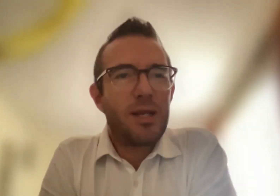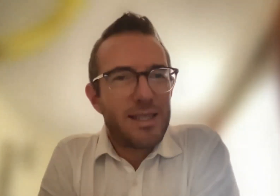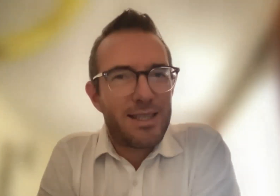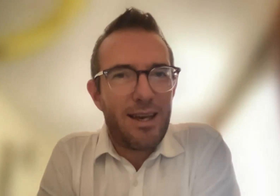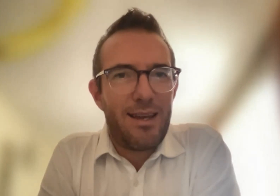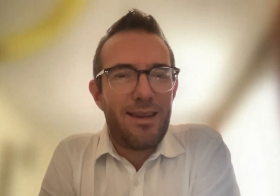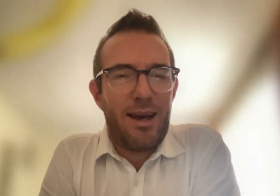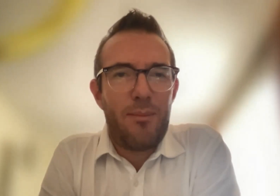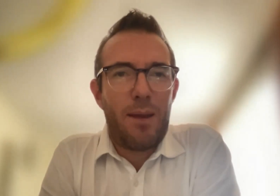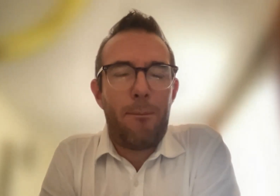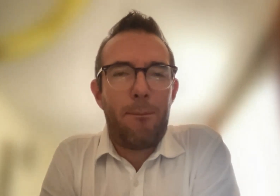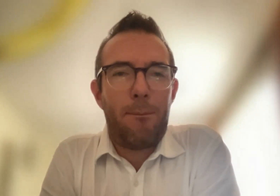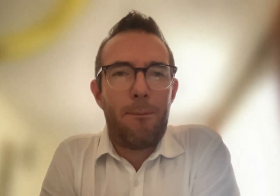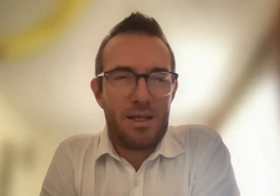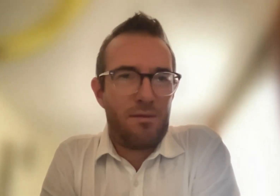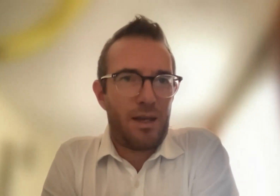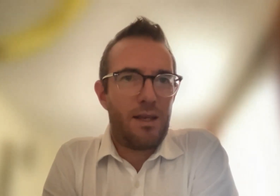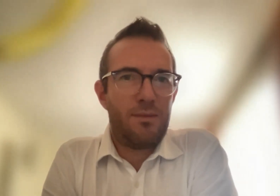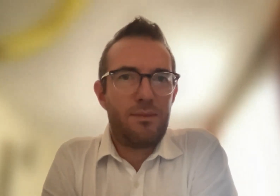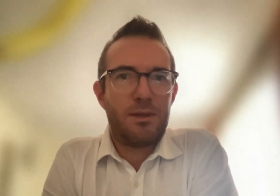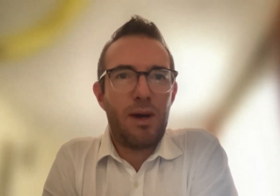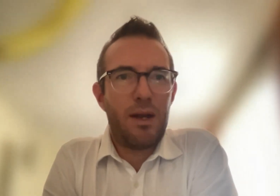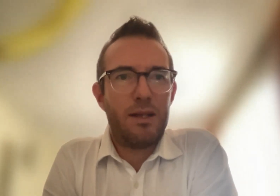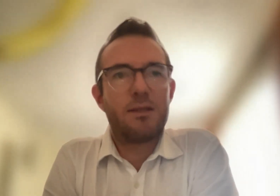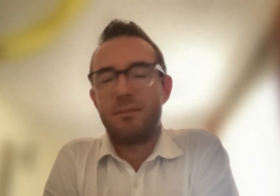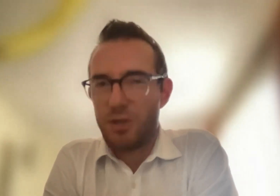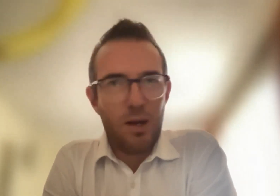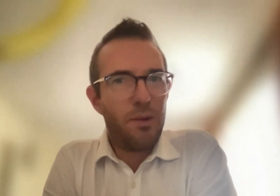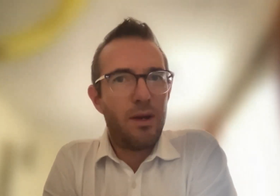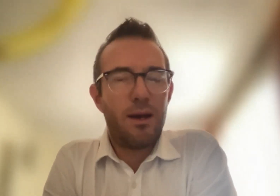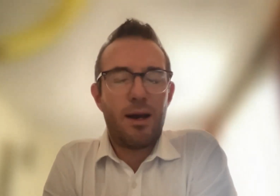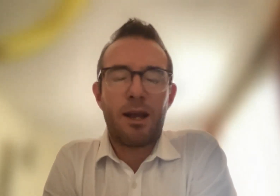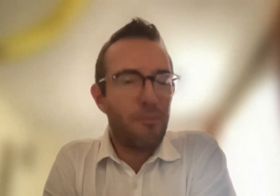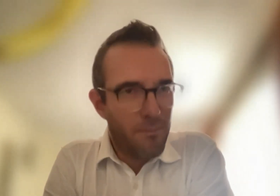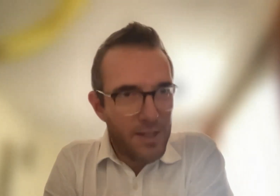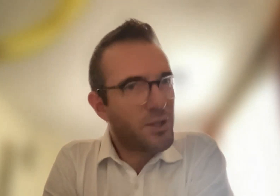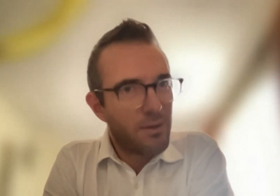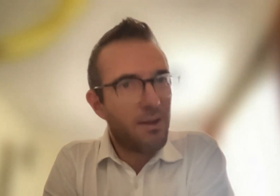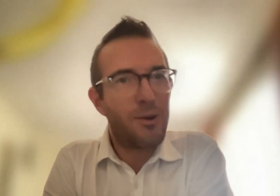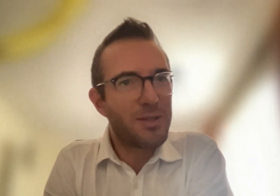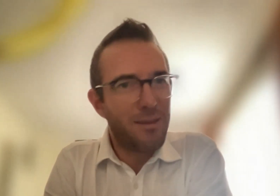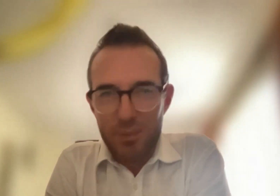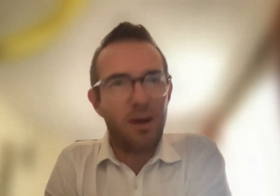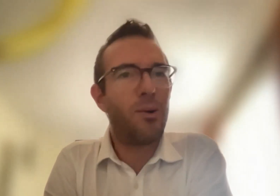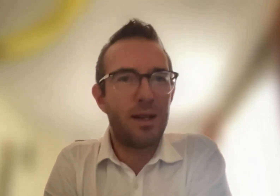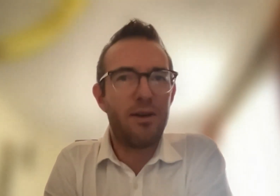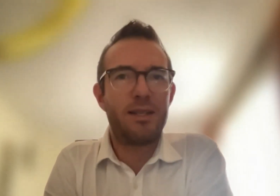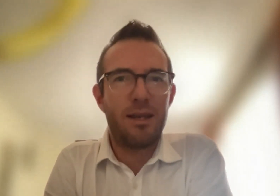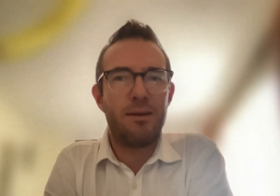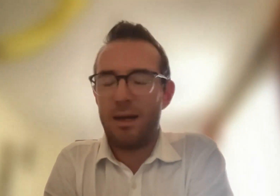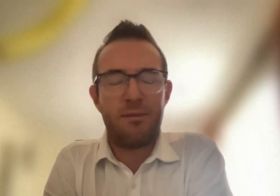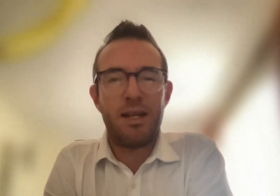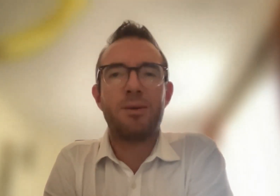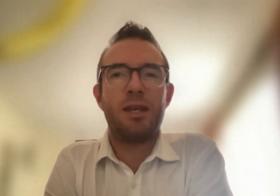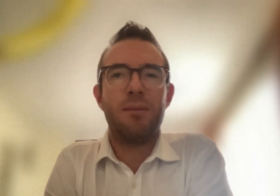firstly, I wanted to say a massive thank you to Bernard, Joan. I can't mention the whole team, but the whole